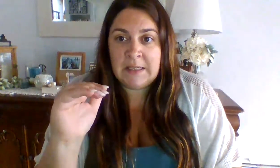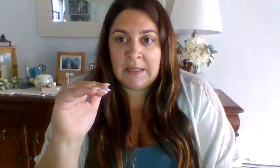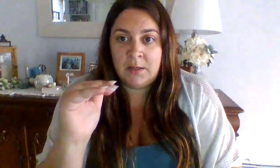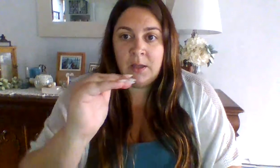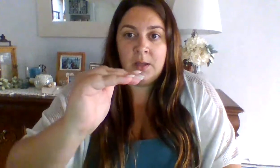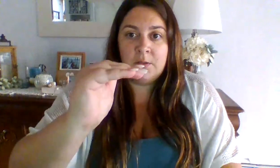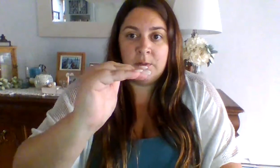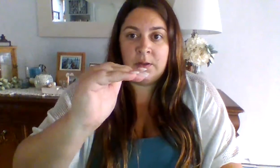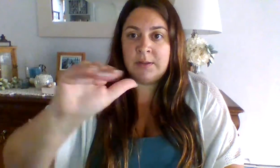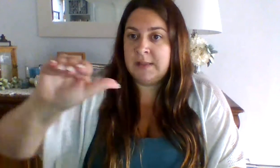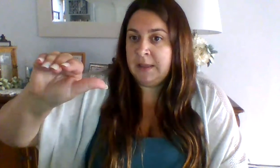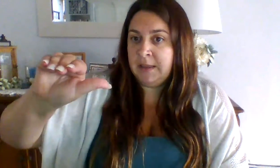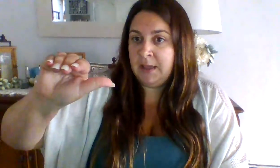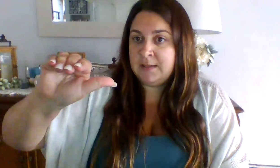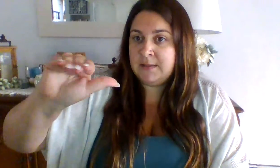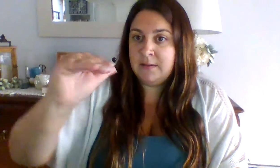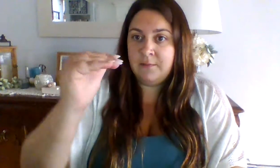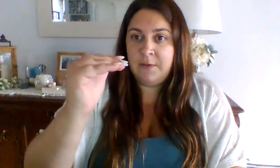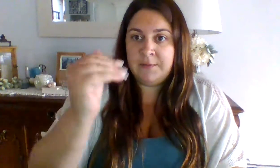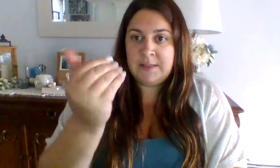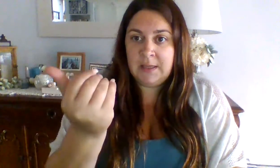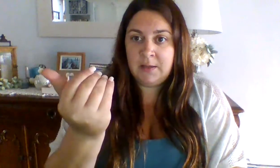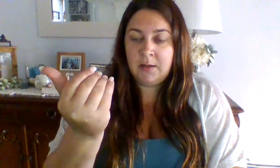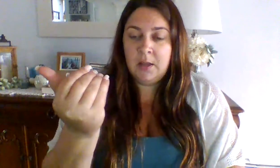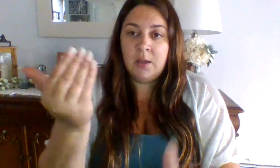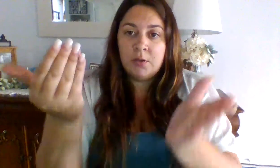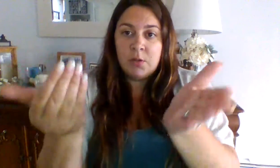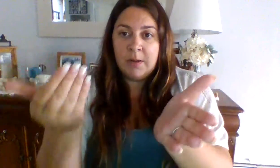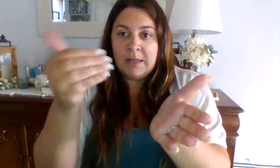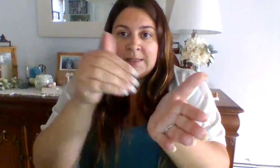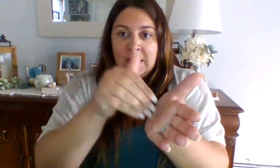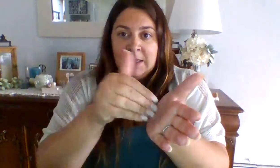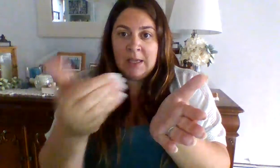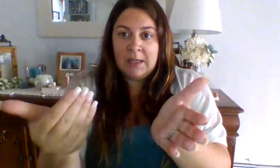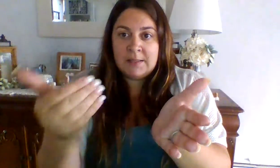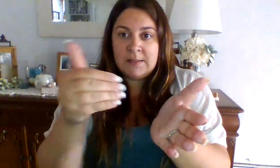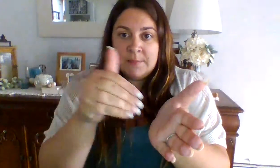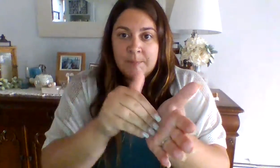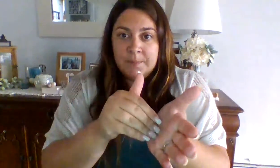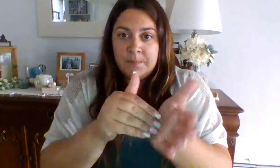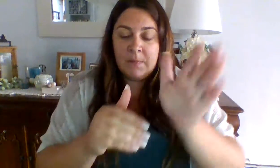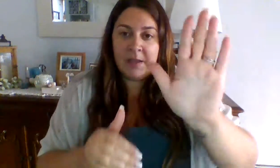15. So it looks like this, 15. So when I sign this, it's